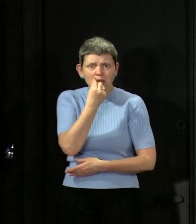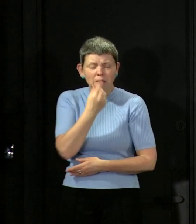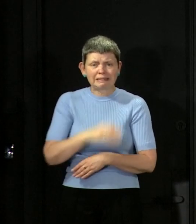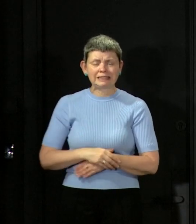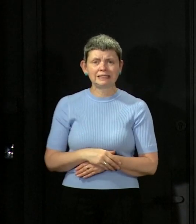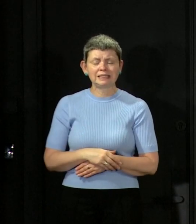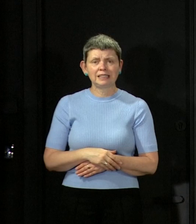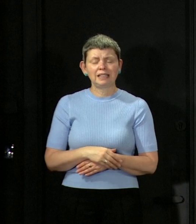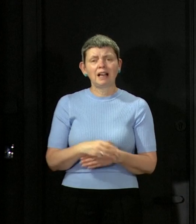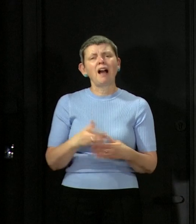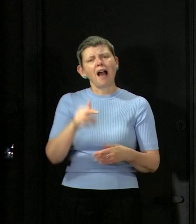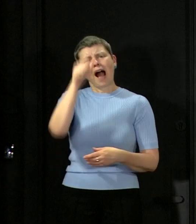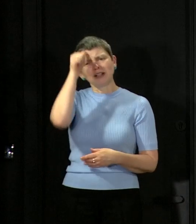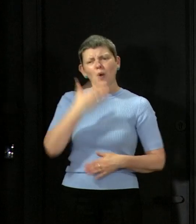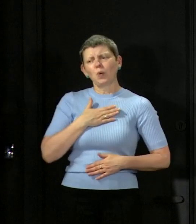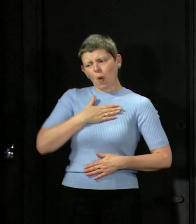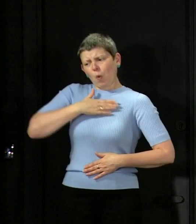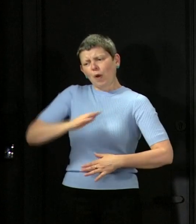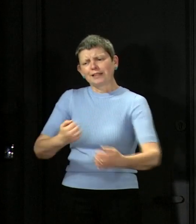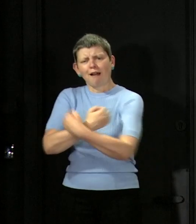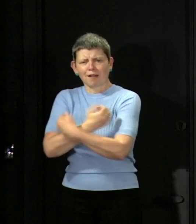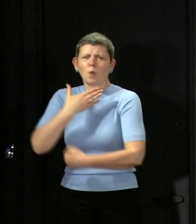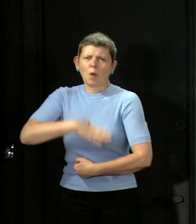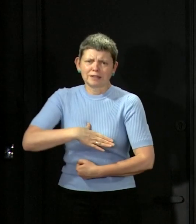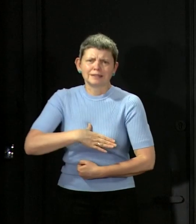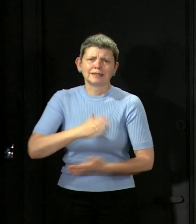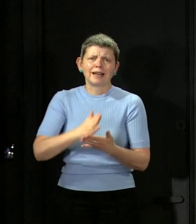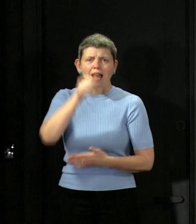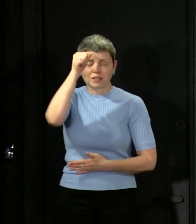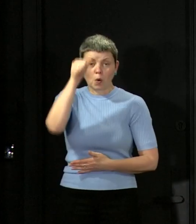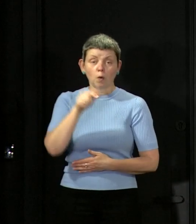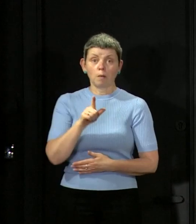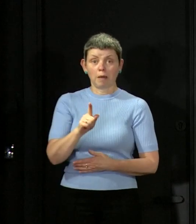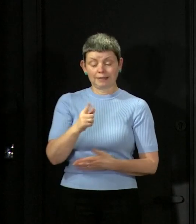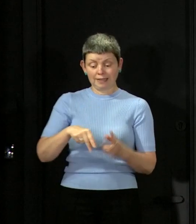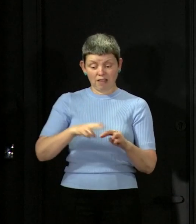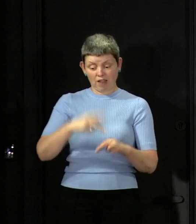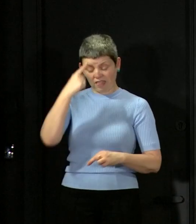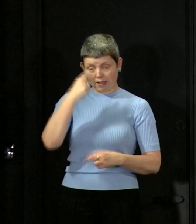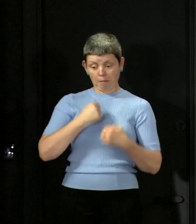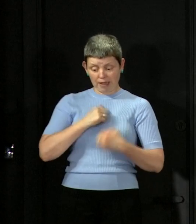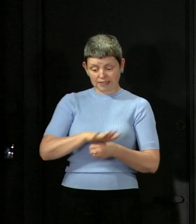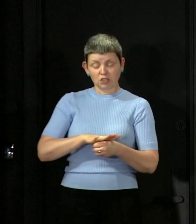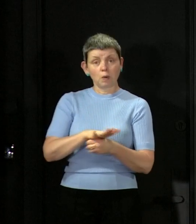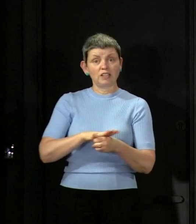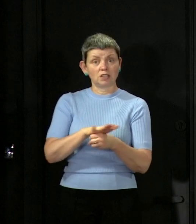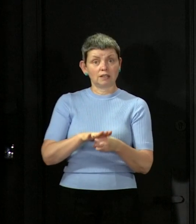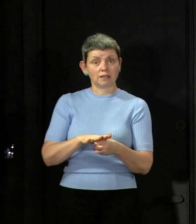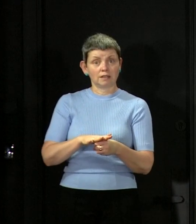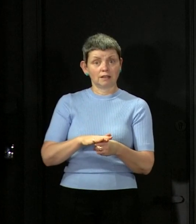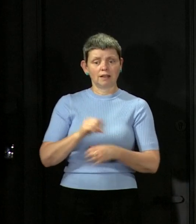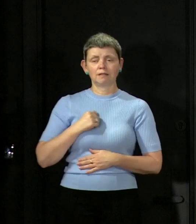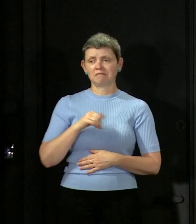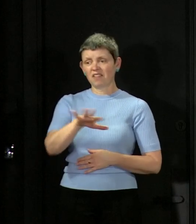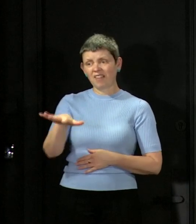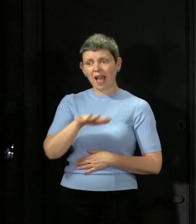from these instincts. And in some ways, if I think about my own circumstances, you know, it's been hard staying away from